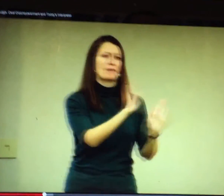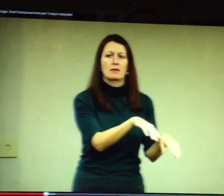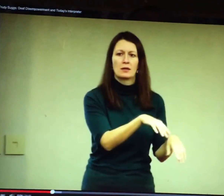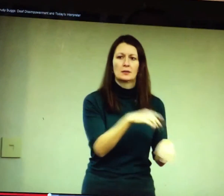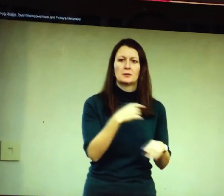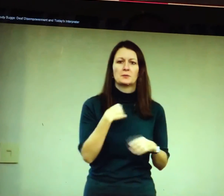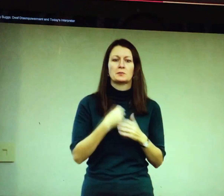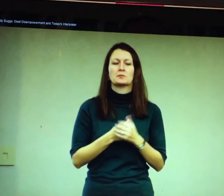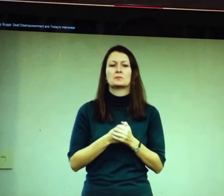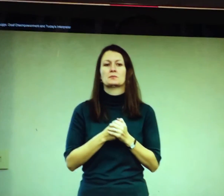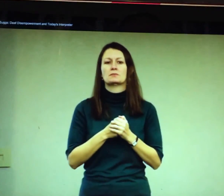me.